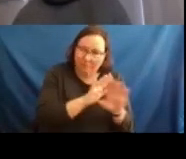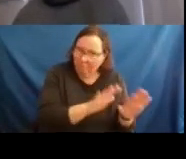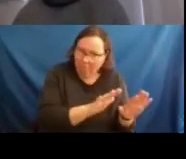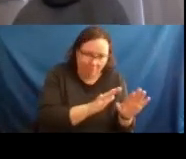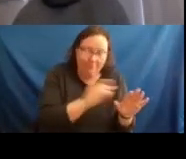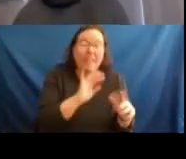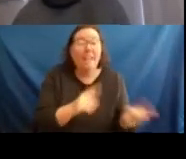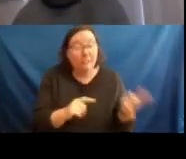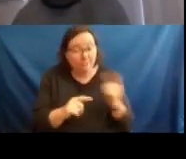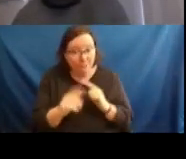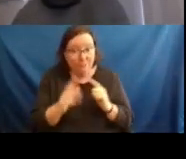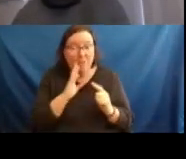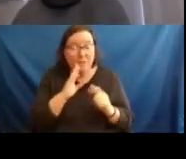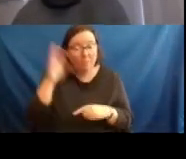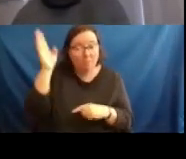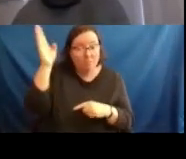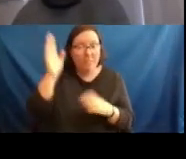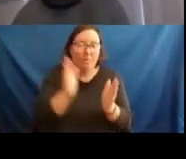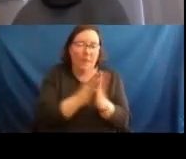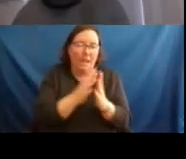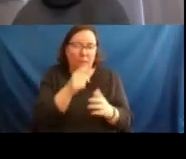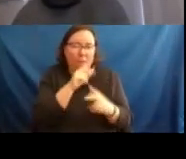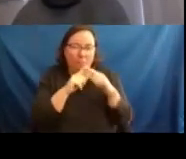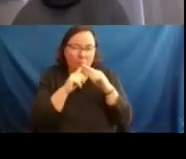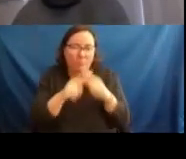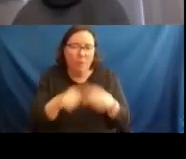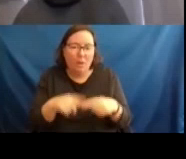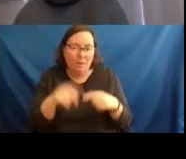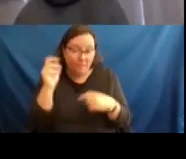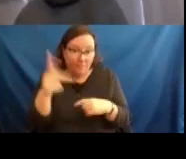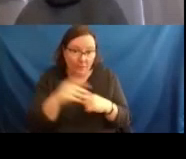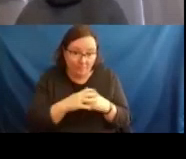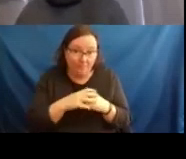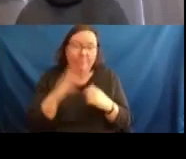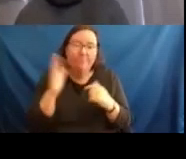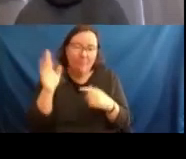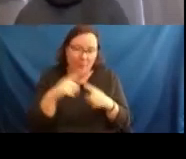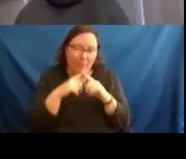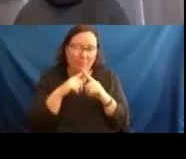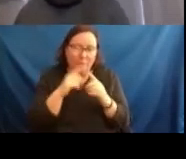to speak, we will ask you to unmute. So I'm going to mute